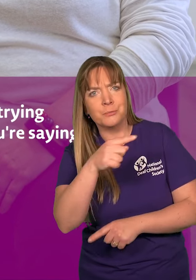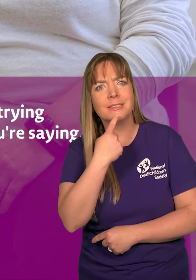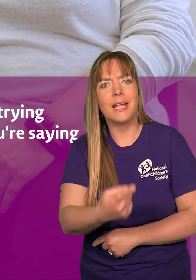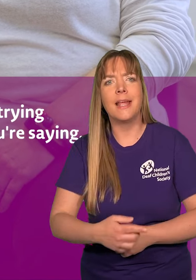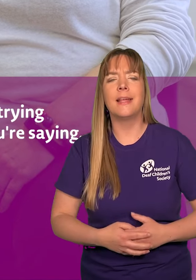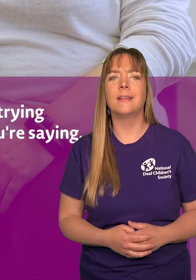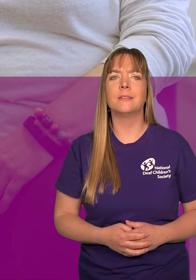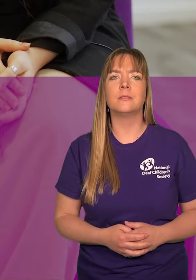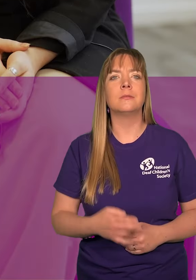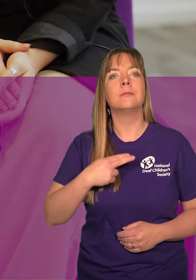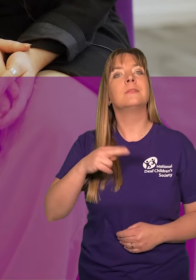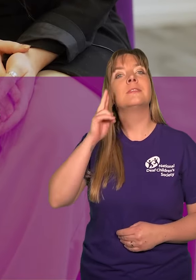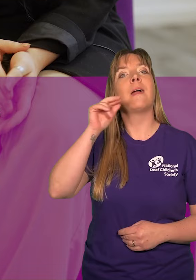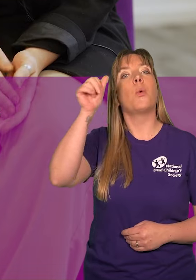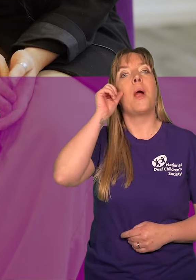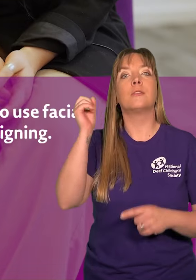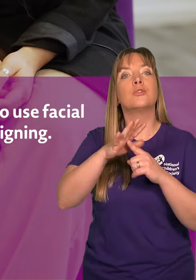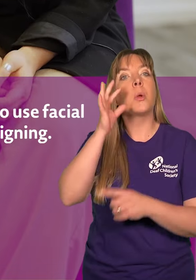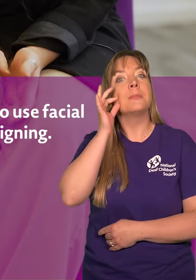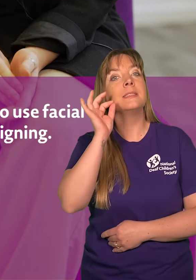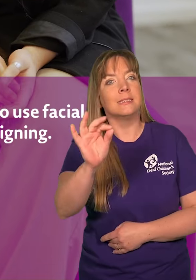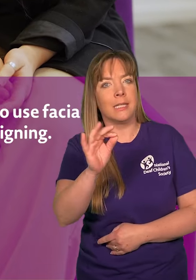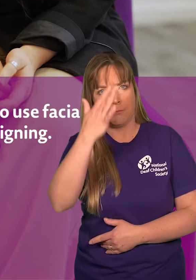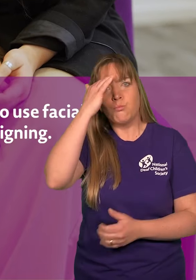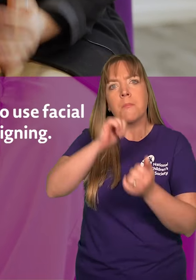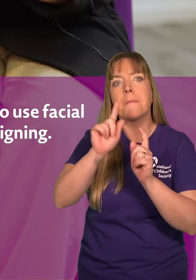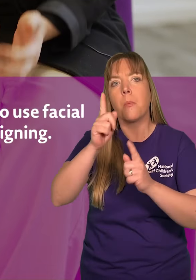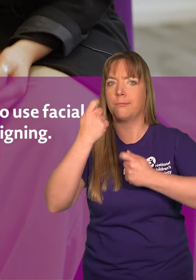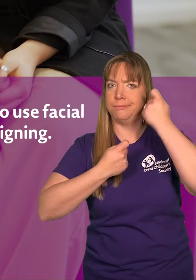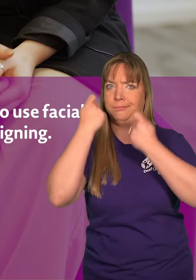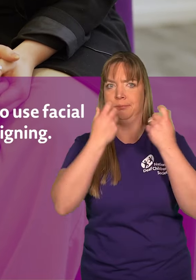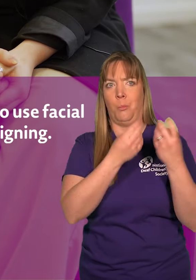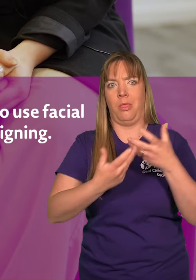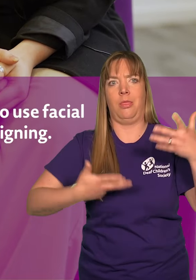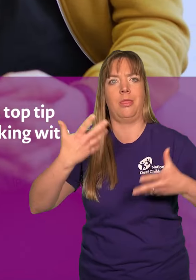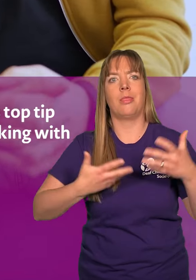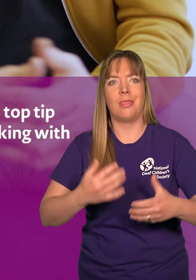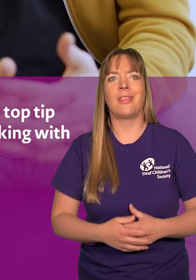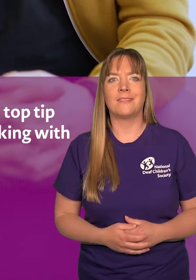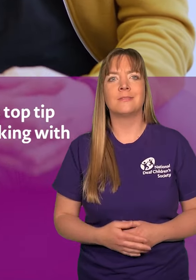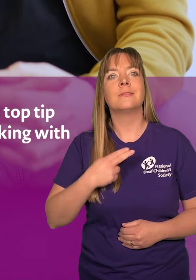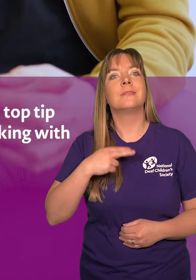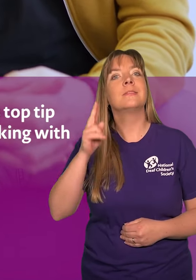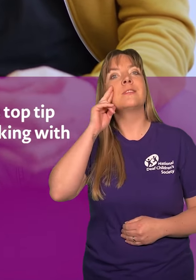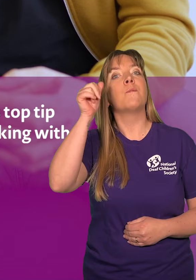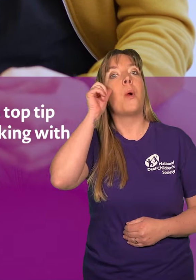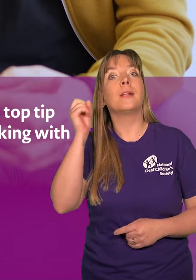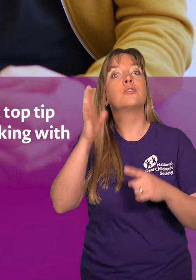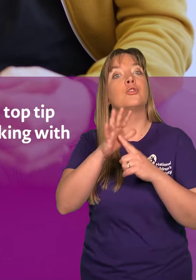read what you're saying. My deaf awareness top tip is to always remember to use facial expression when signing.